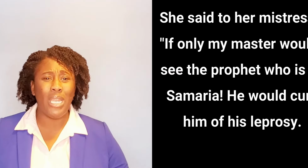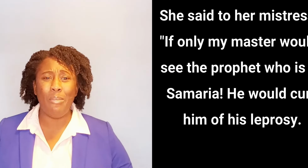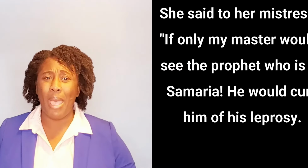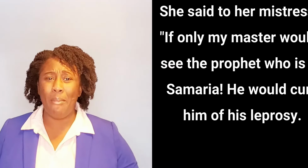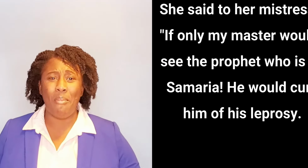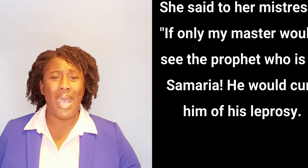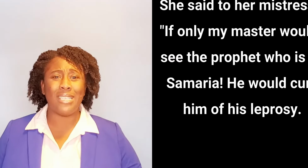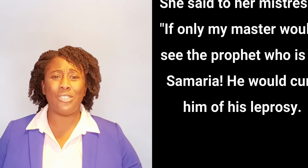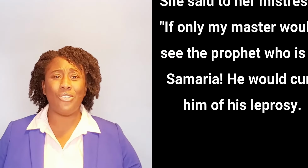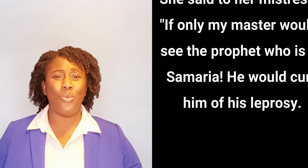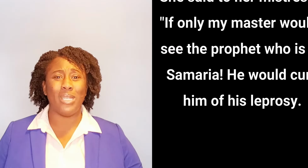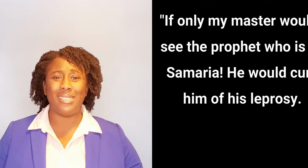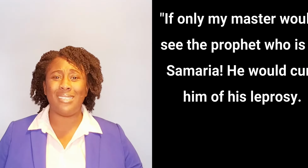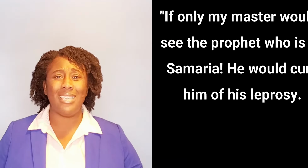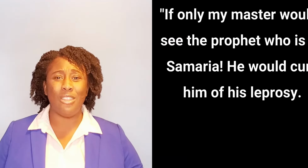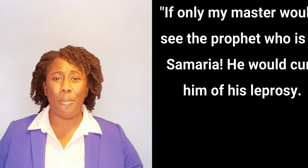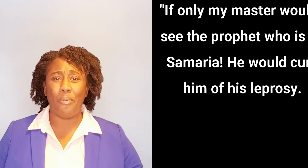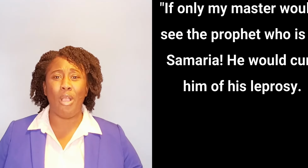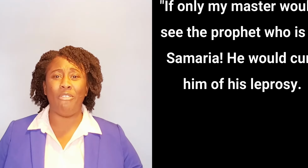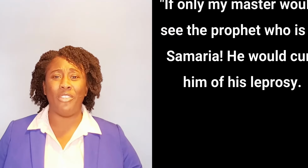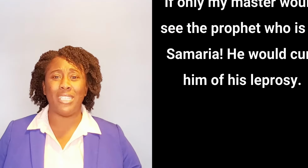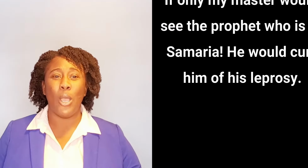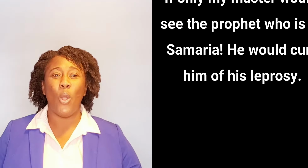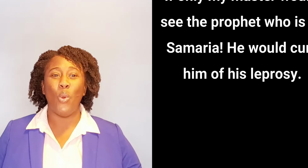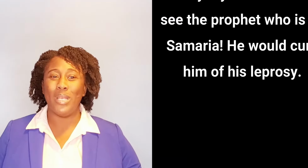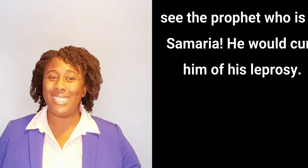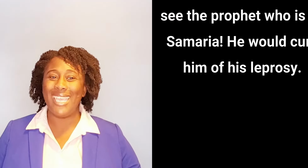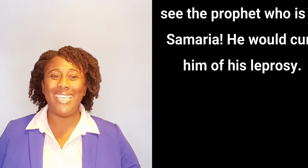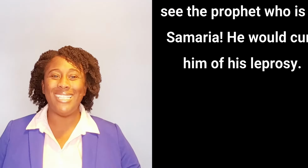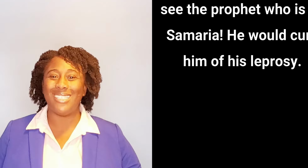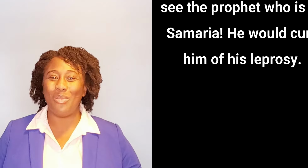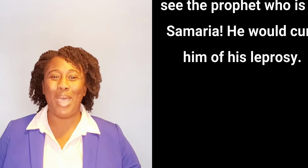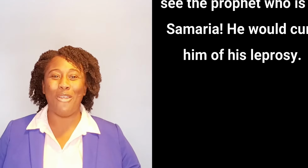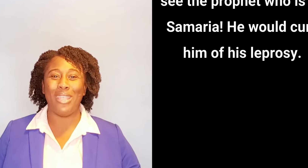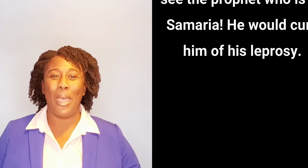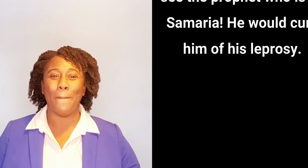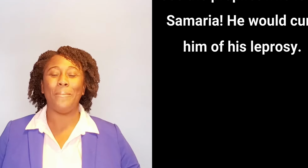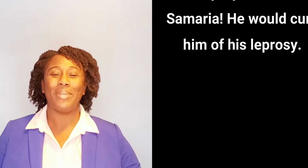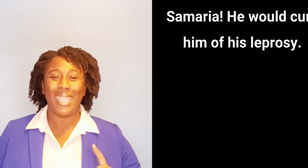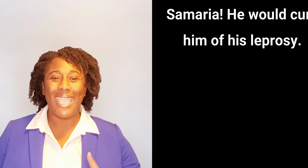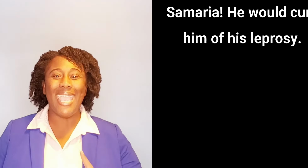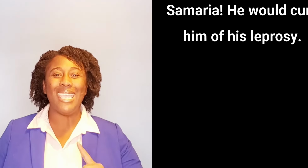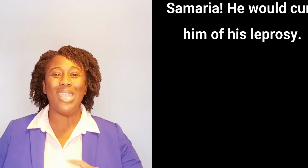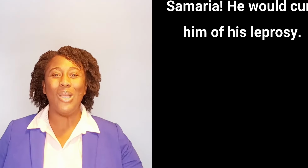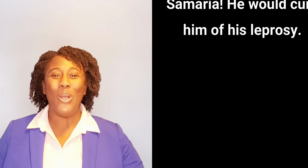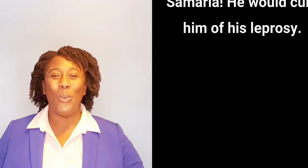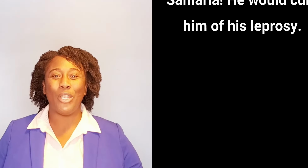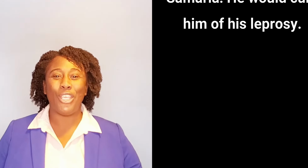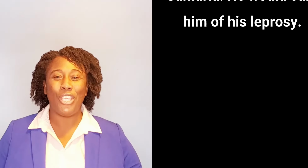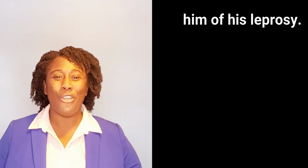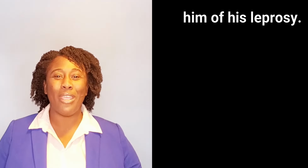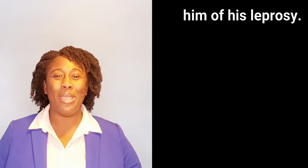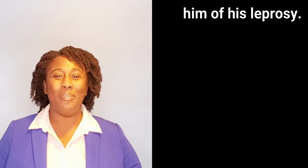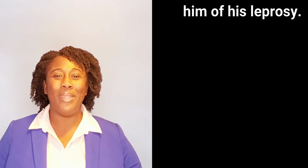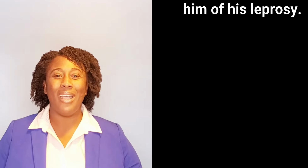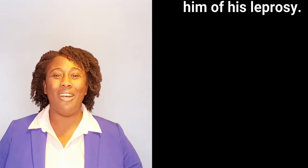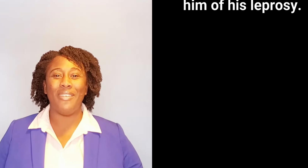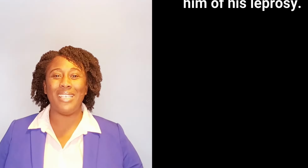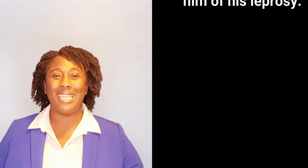my master would see the prophet who is in Samaria, he would cure him of his